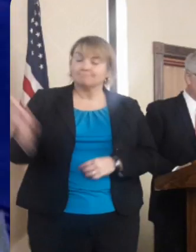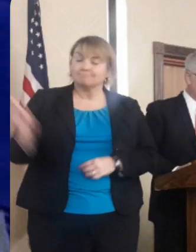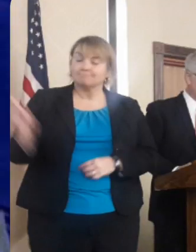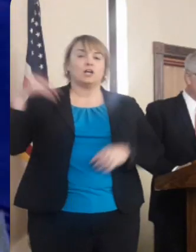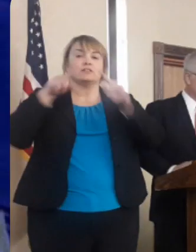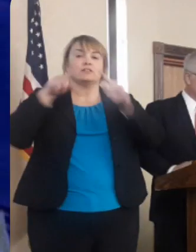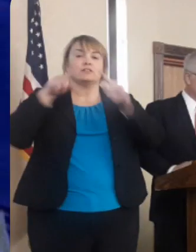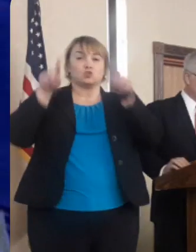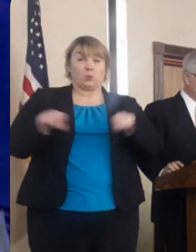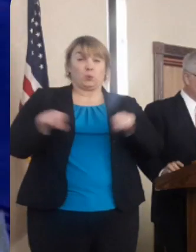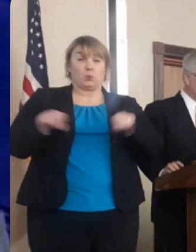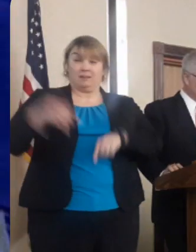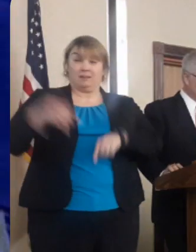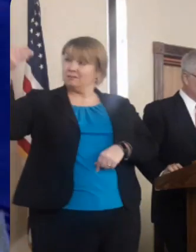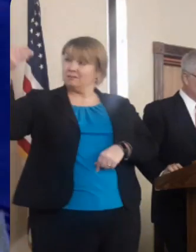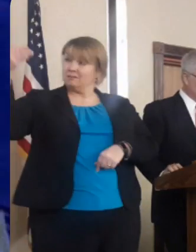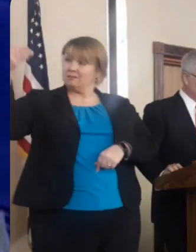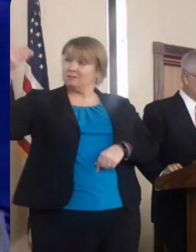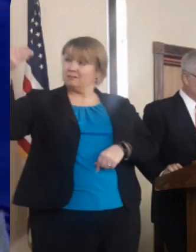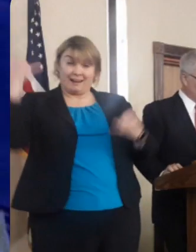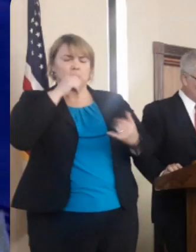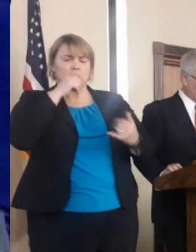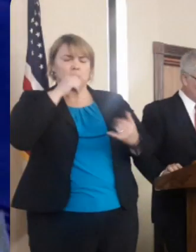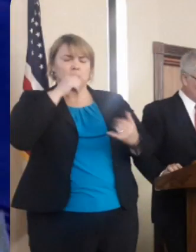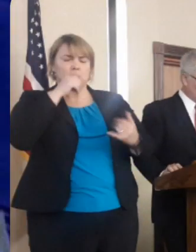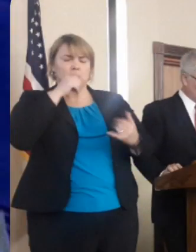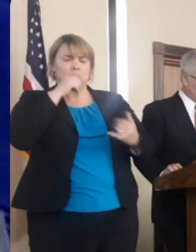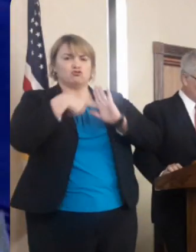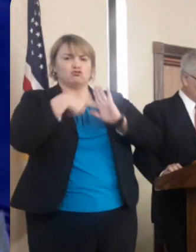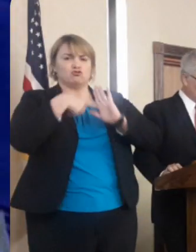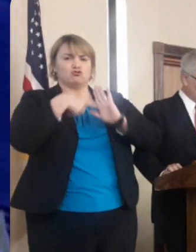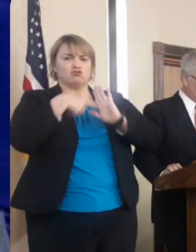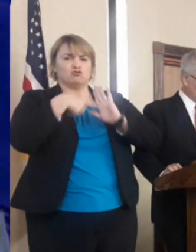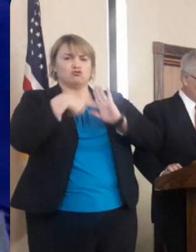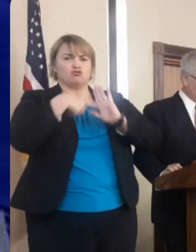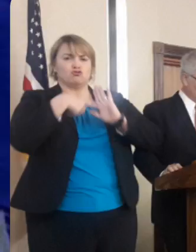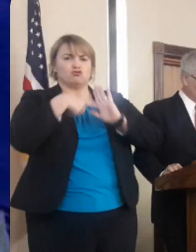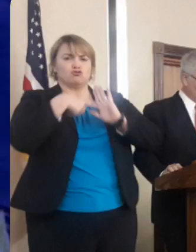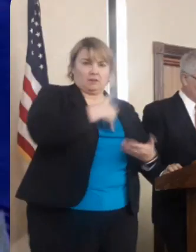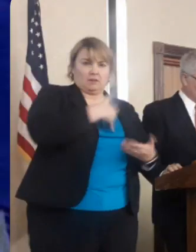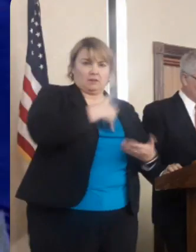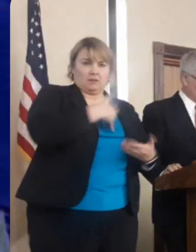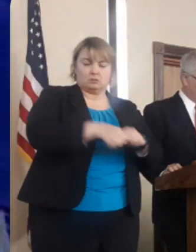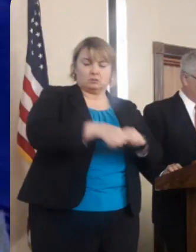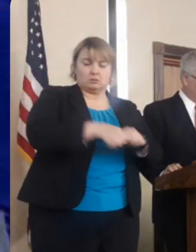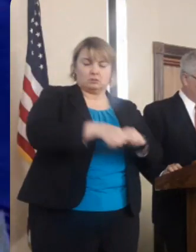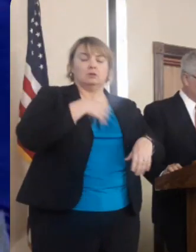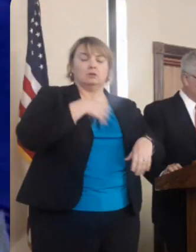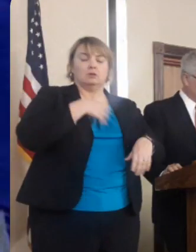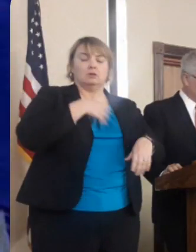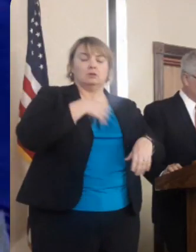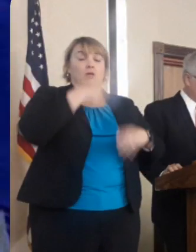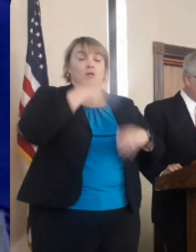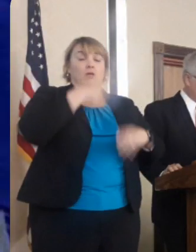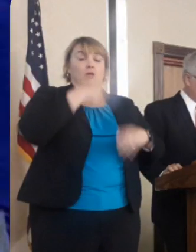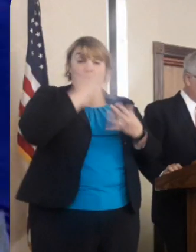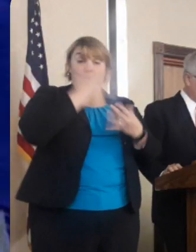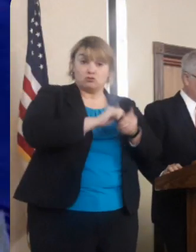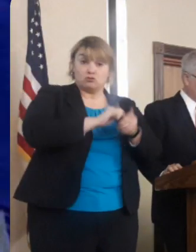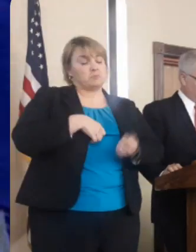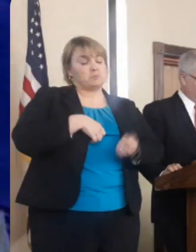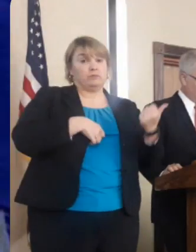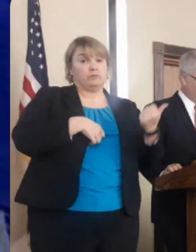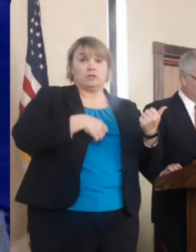change was to remove 2, renumber what is now back to 3, and